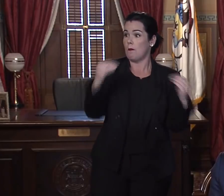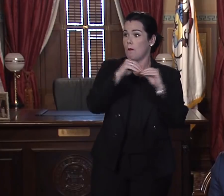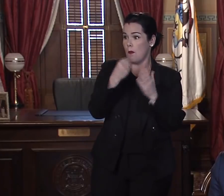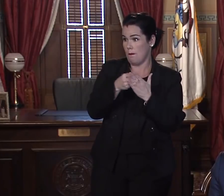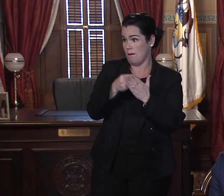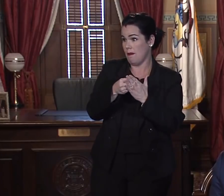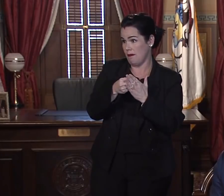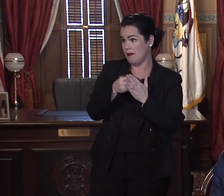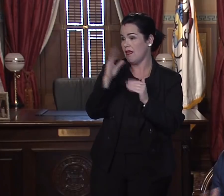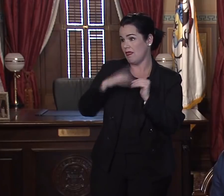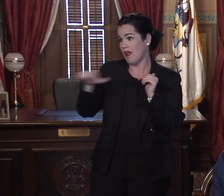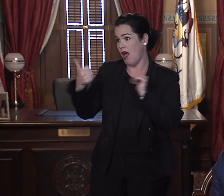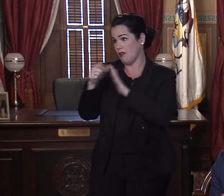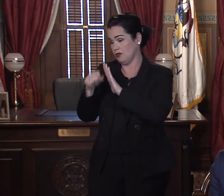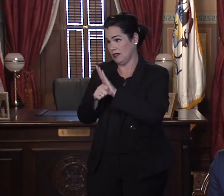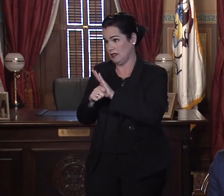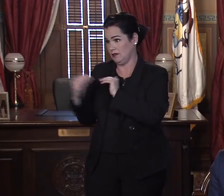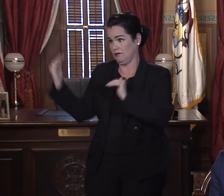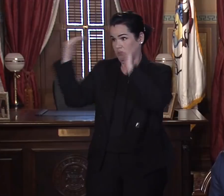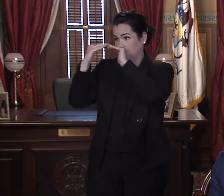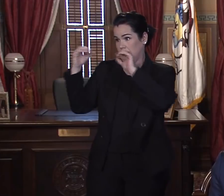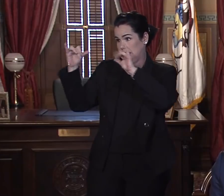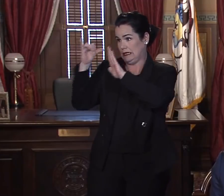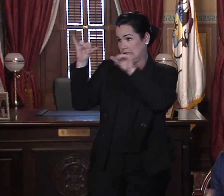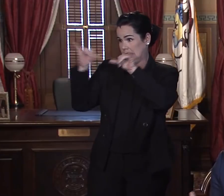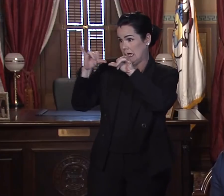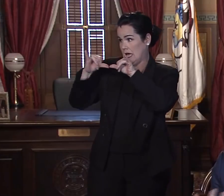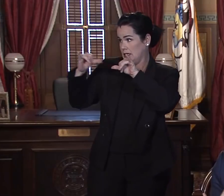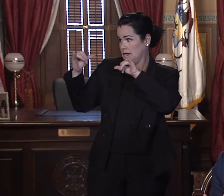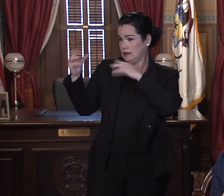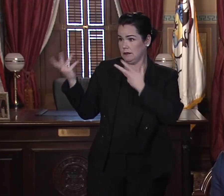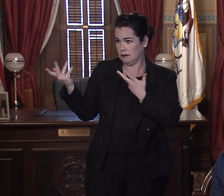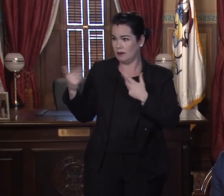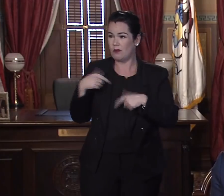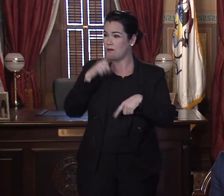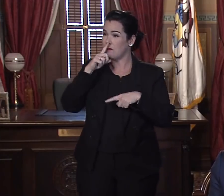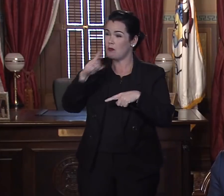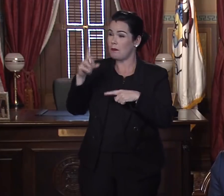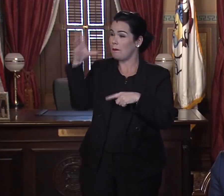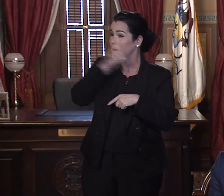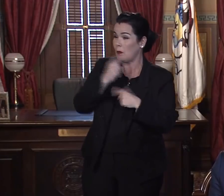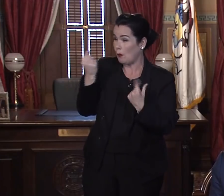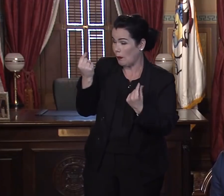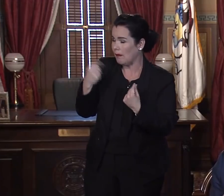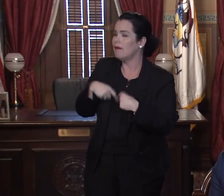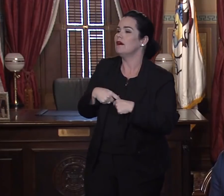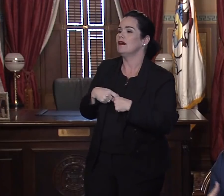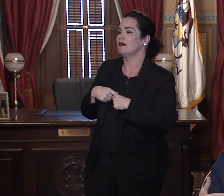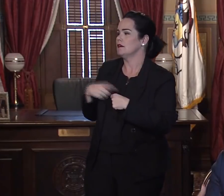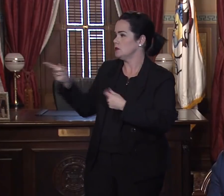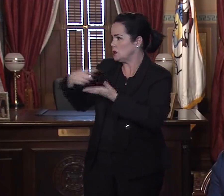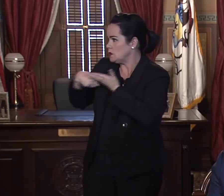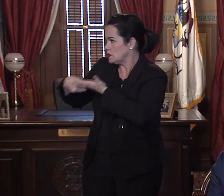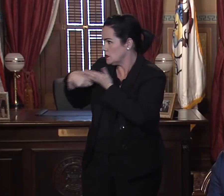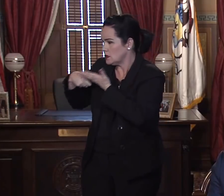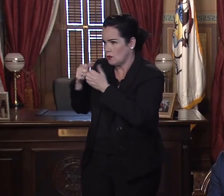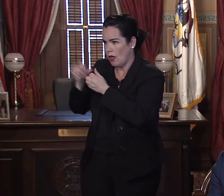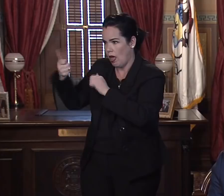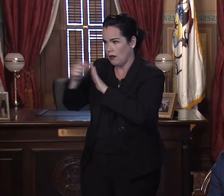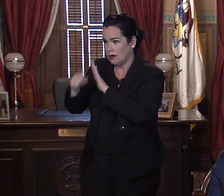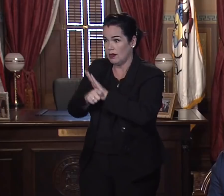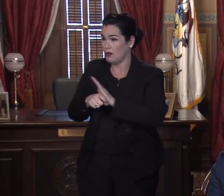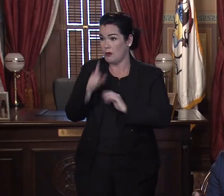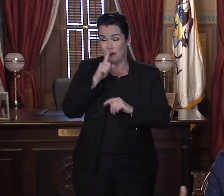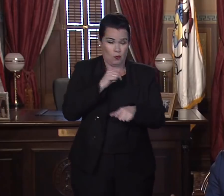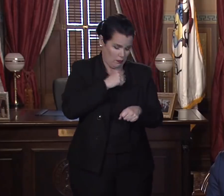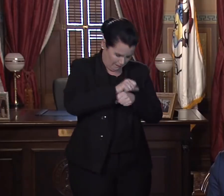size. One of the things that has been missing is sort of that state-to-state dialogue, partially because we've had our heads down making sure that we're working around the